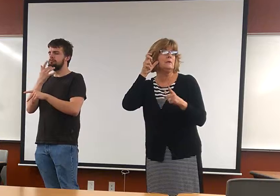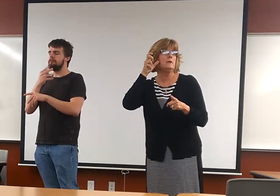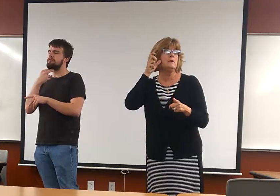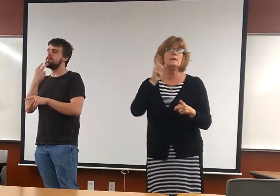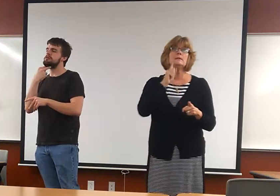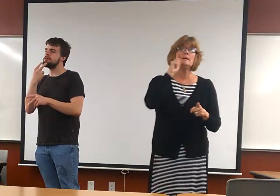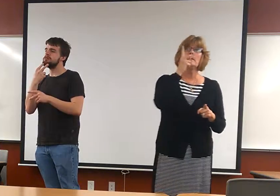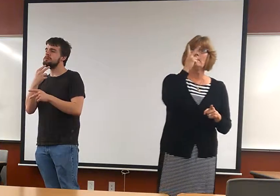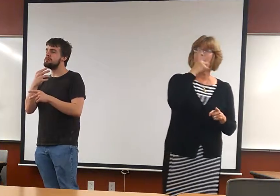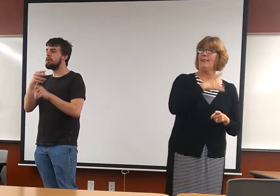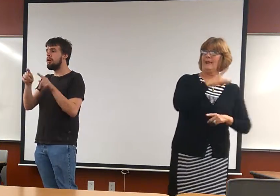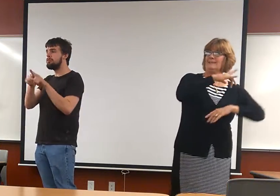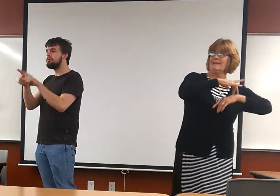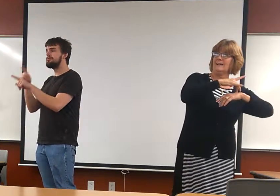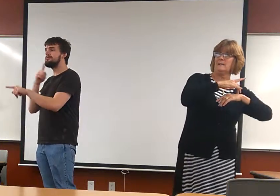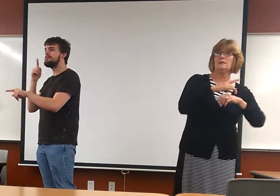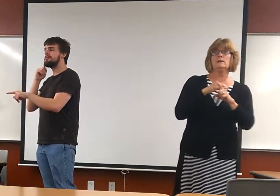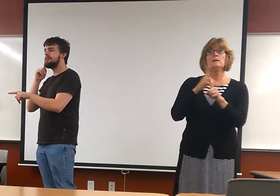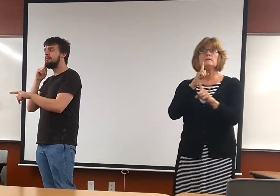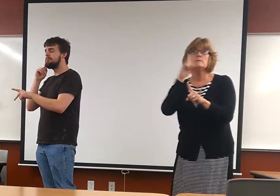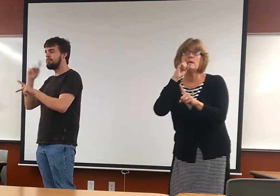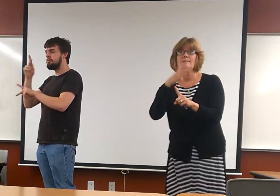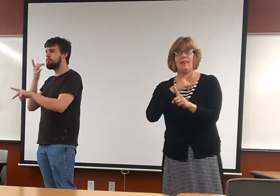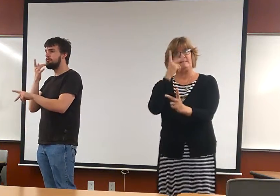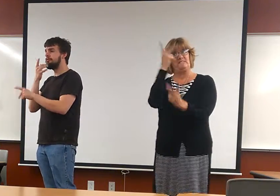vision. Touch is our way of being present with one another.